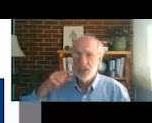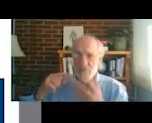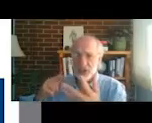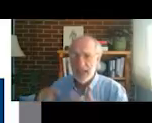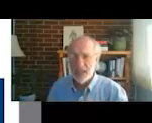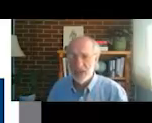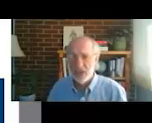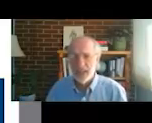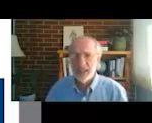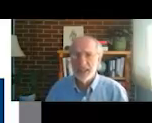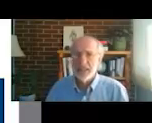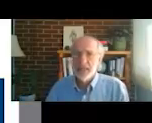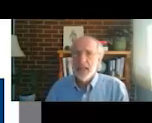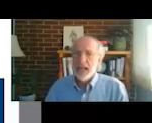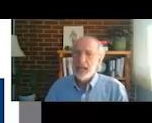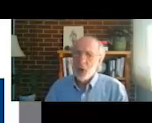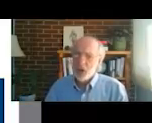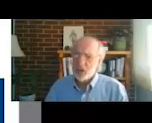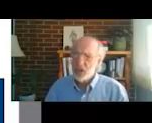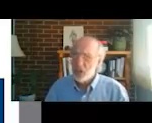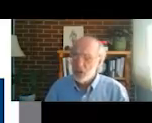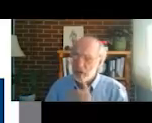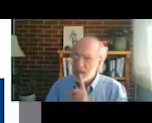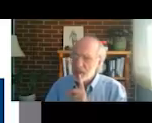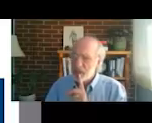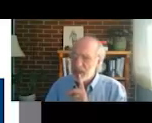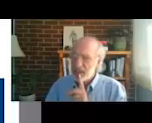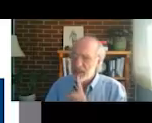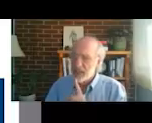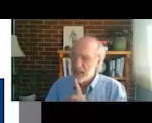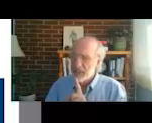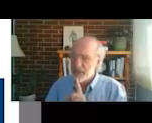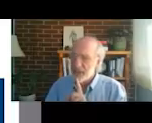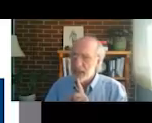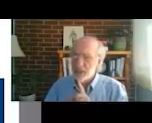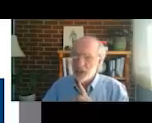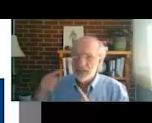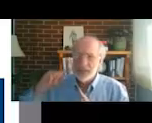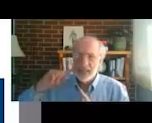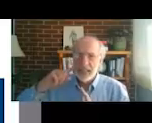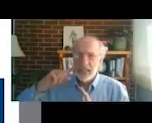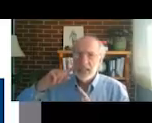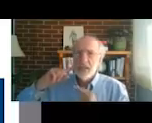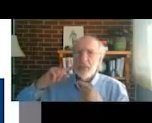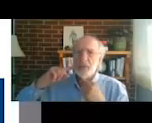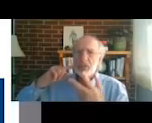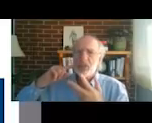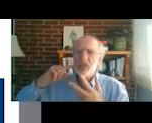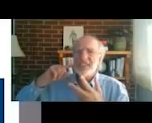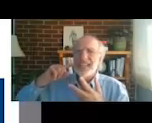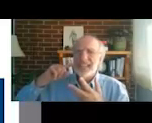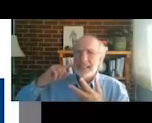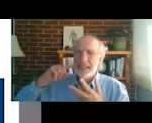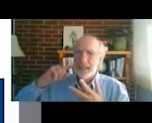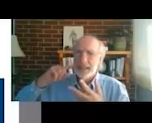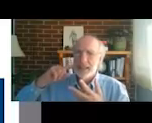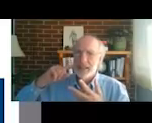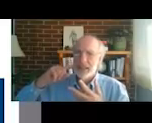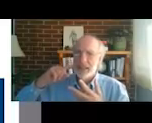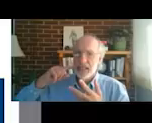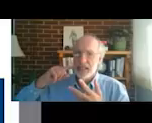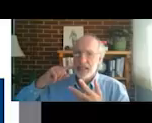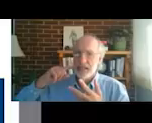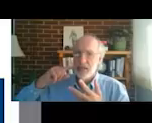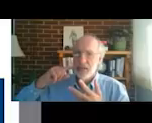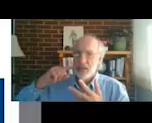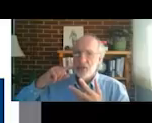candy on their own, to ask for candy. I'm also, interesting enough, I'm not only signing, but I'm also saying it as I